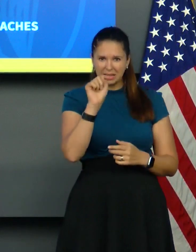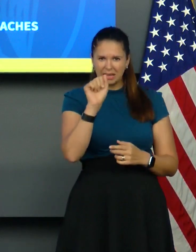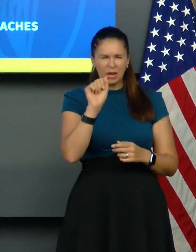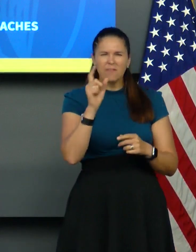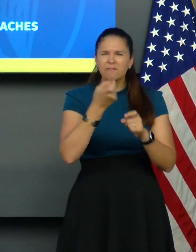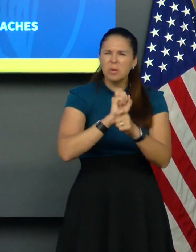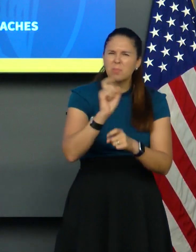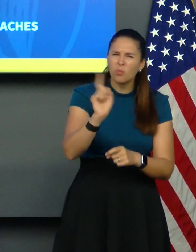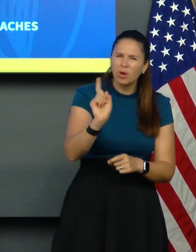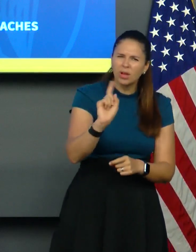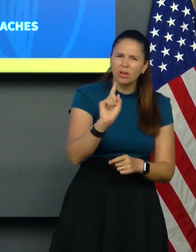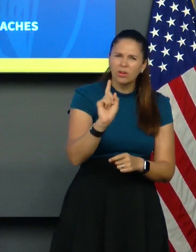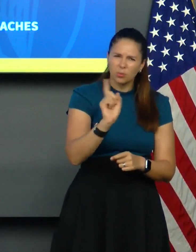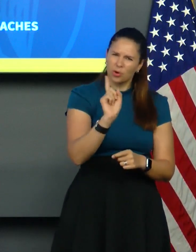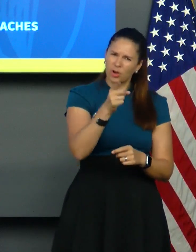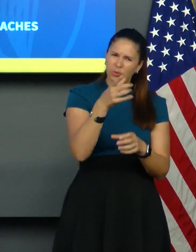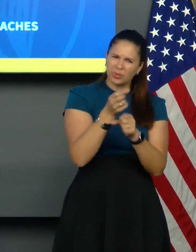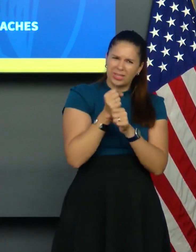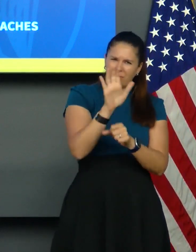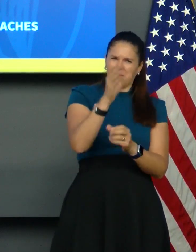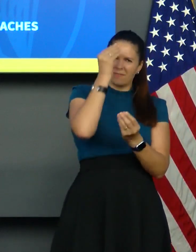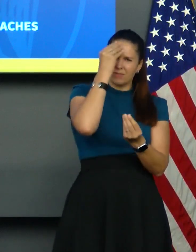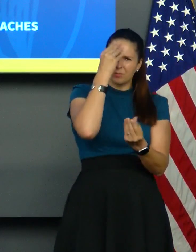From where are you getting your information?